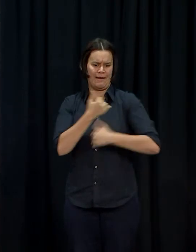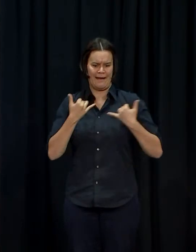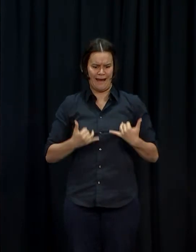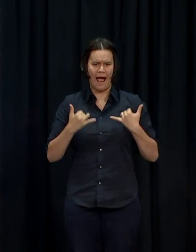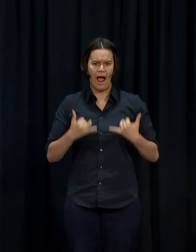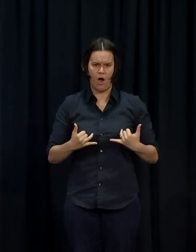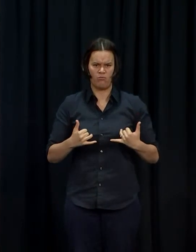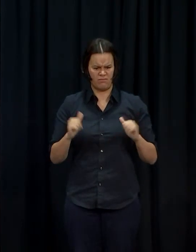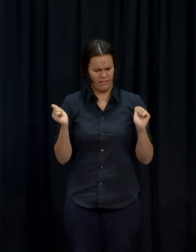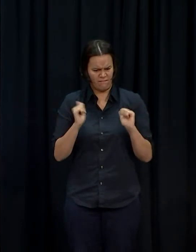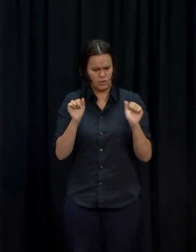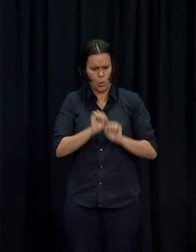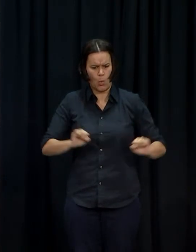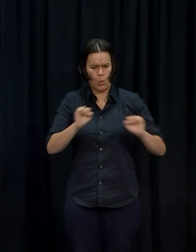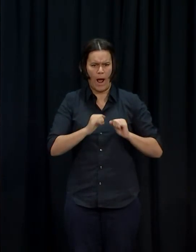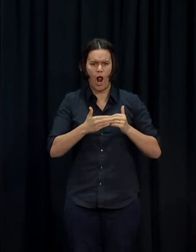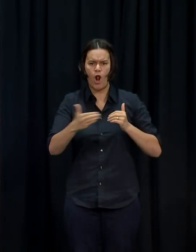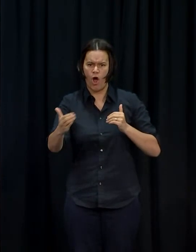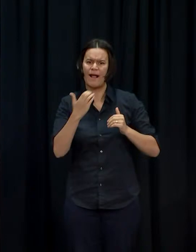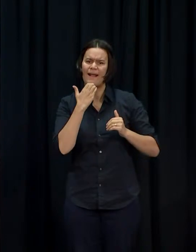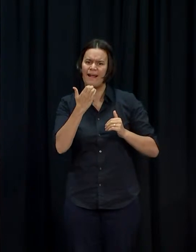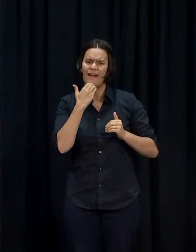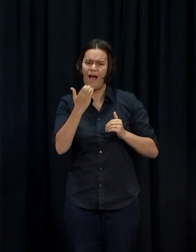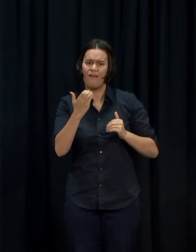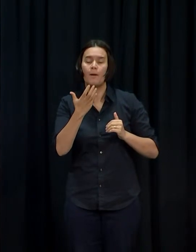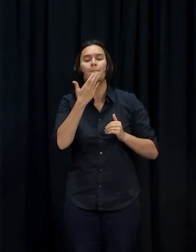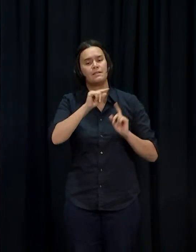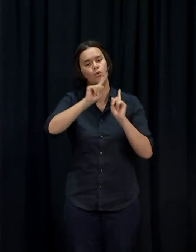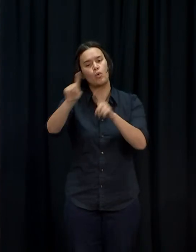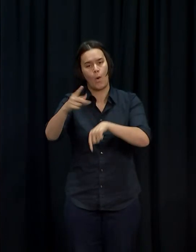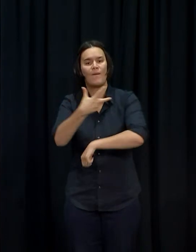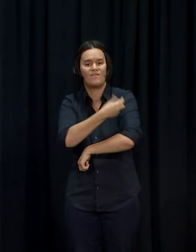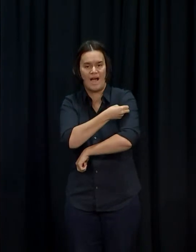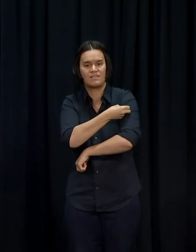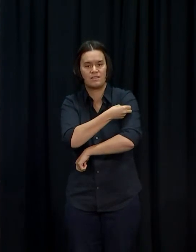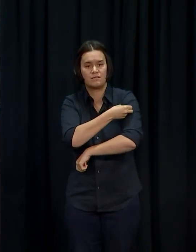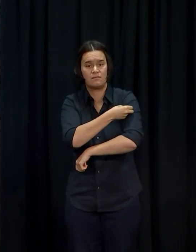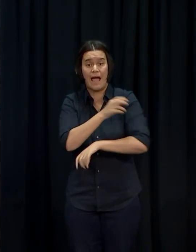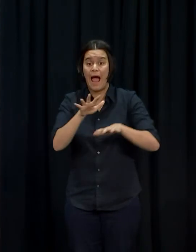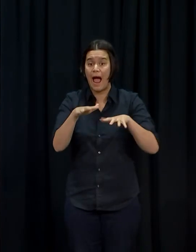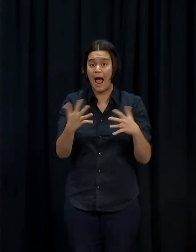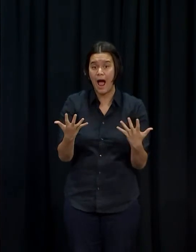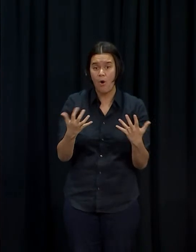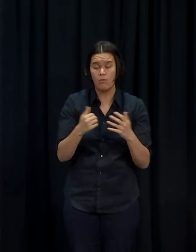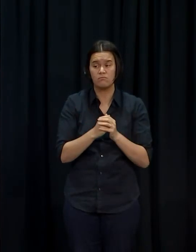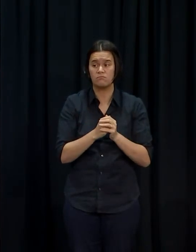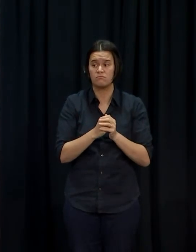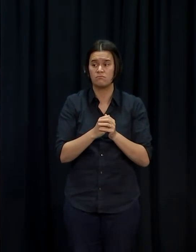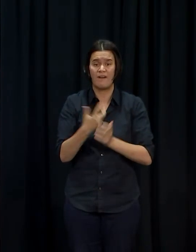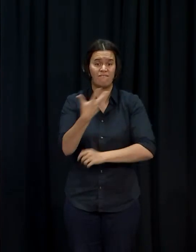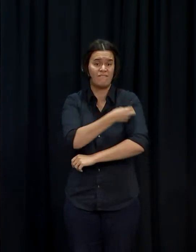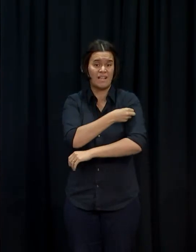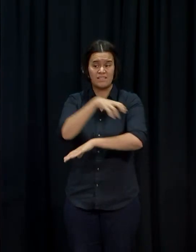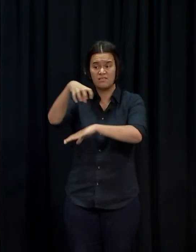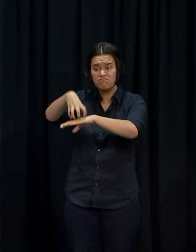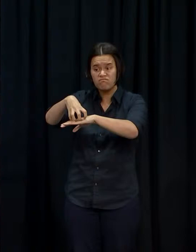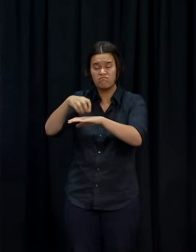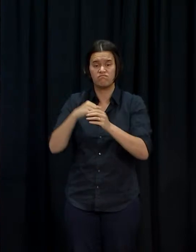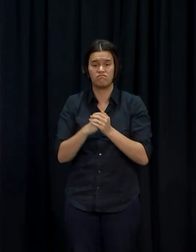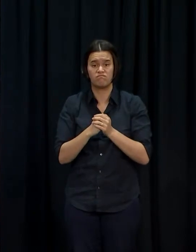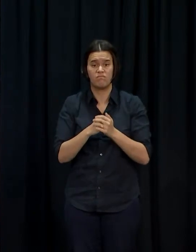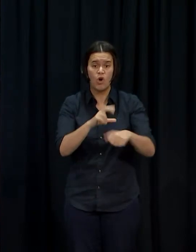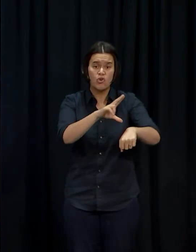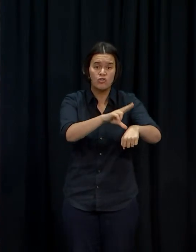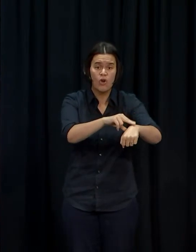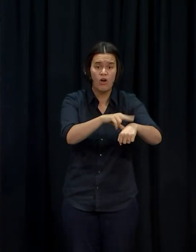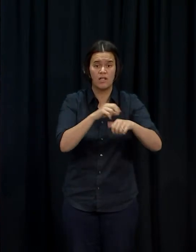or simply go to a local drive-through vaccination clinic, GP or pharmacy. The Health Point website has a list